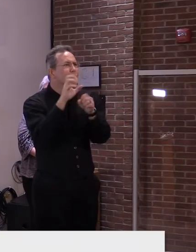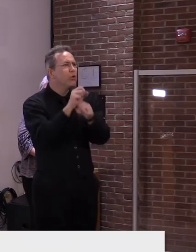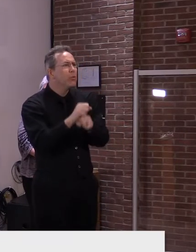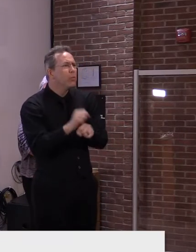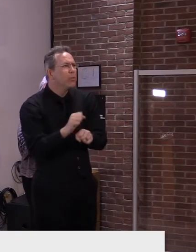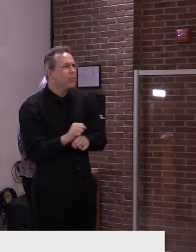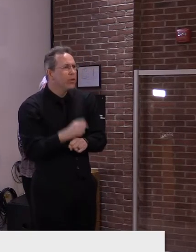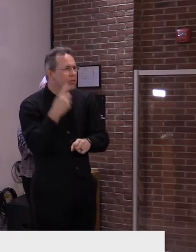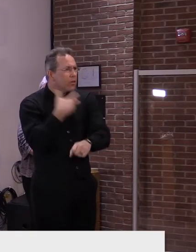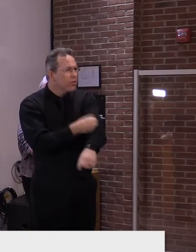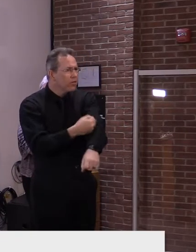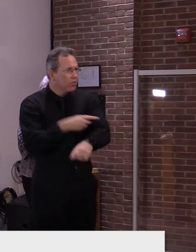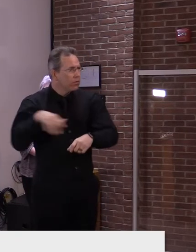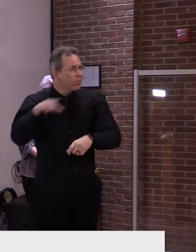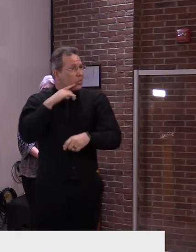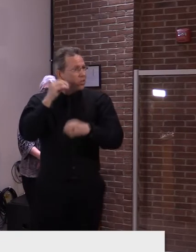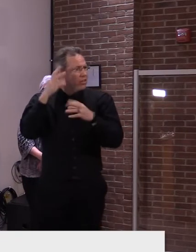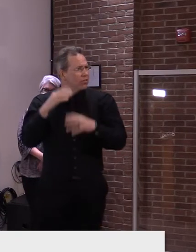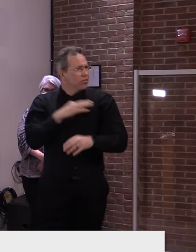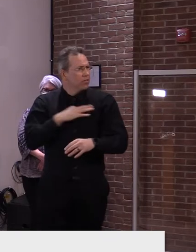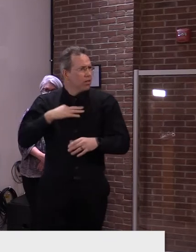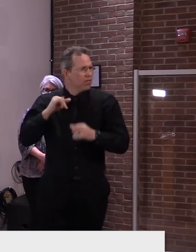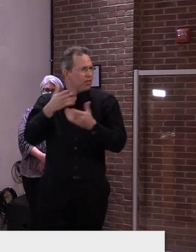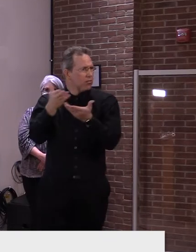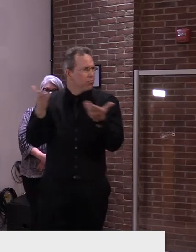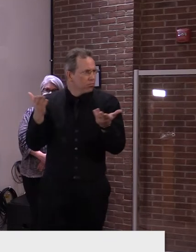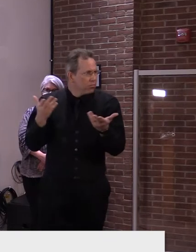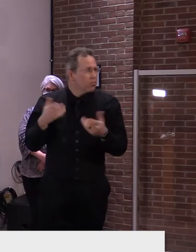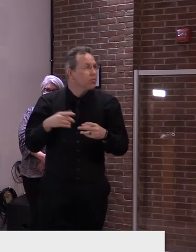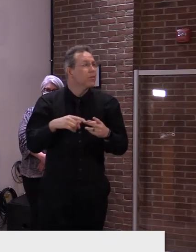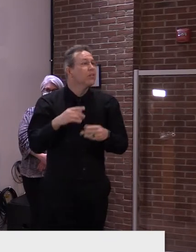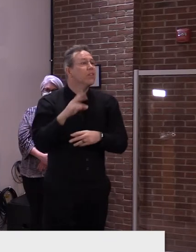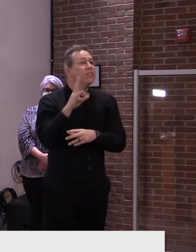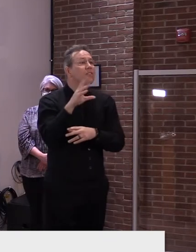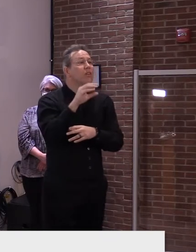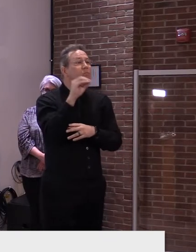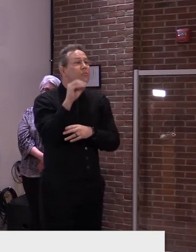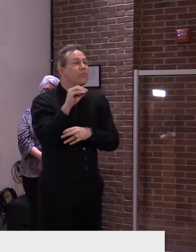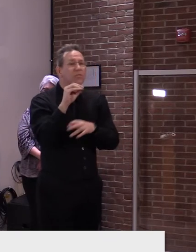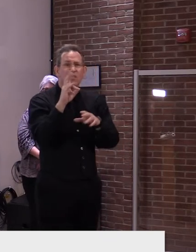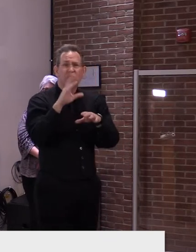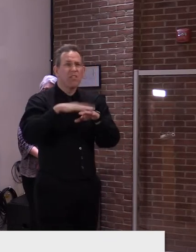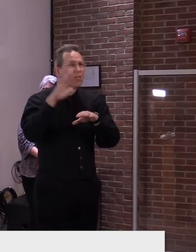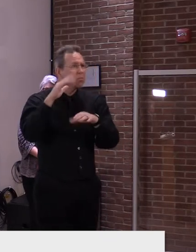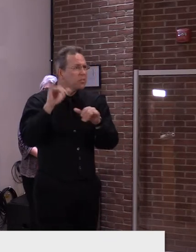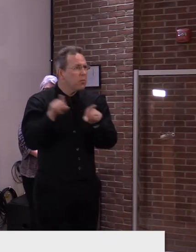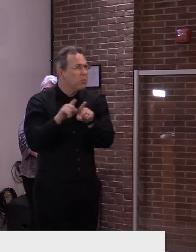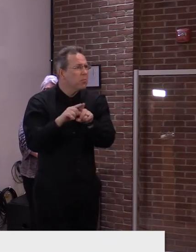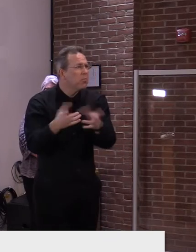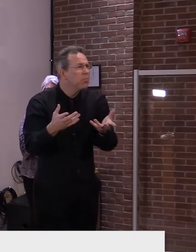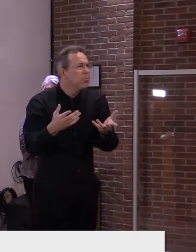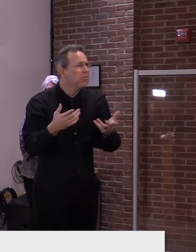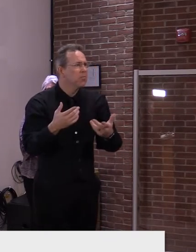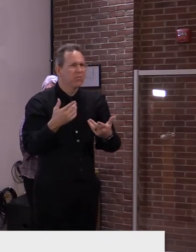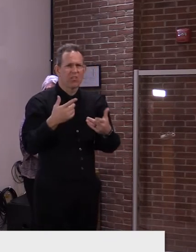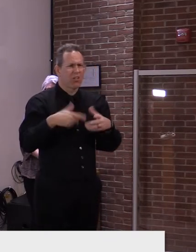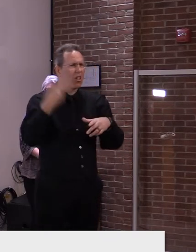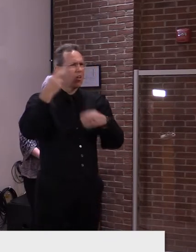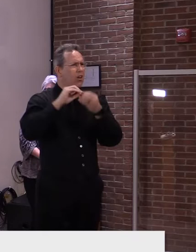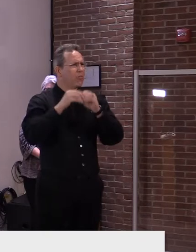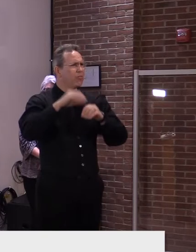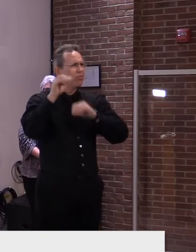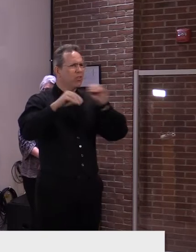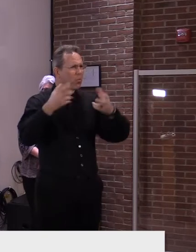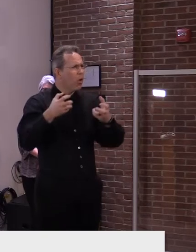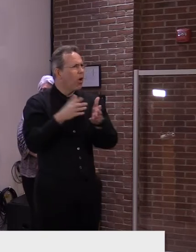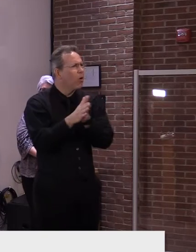look at 75 and above, it's over 85%. If you look at 70 and